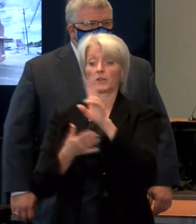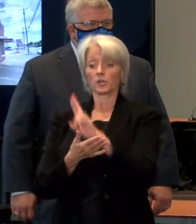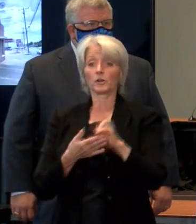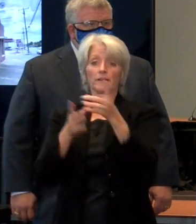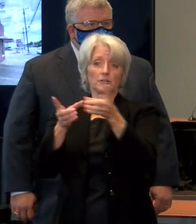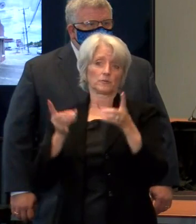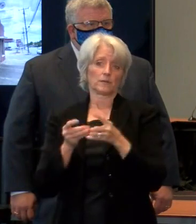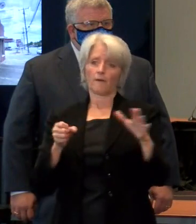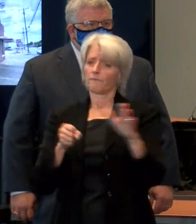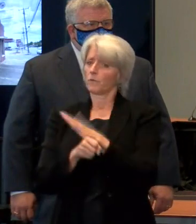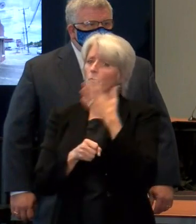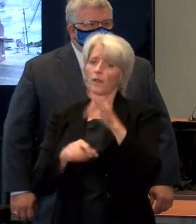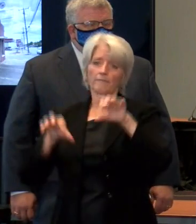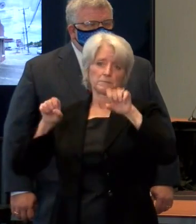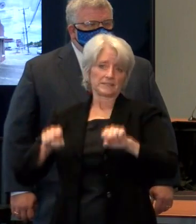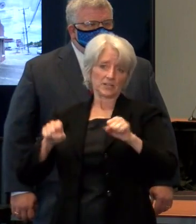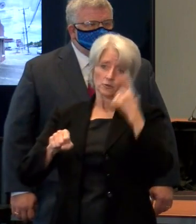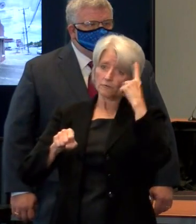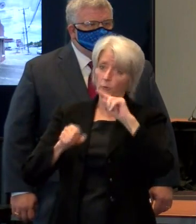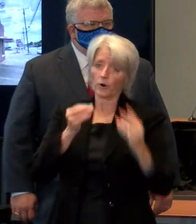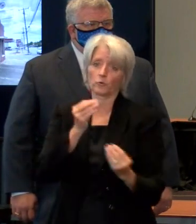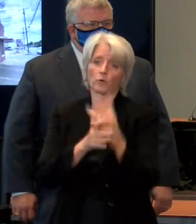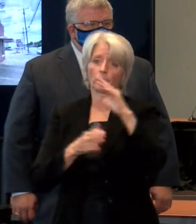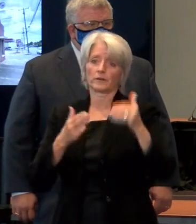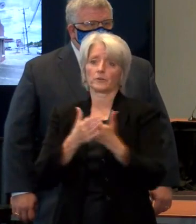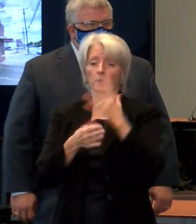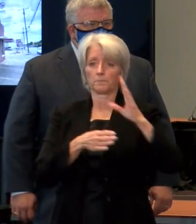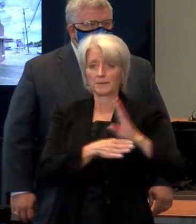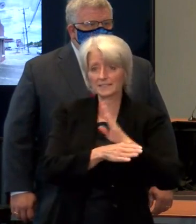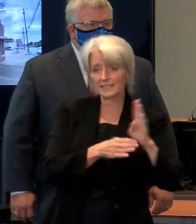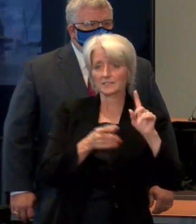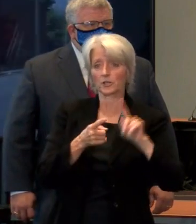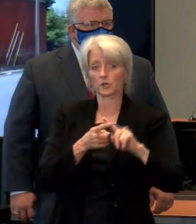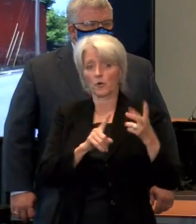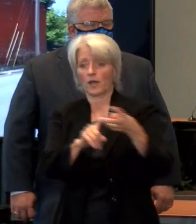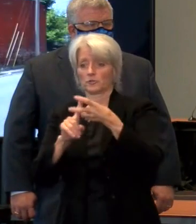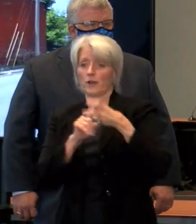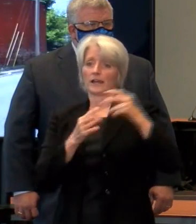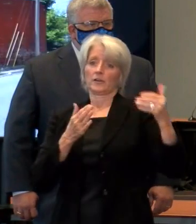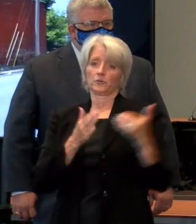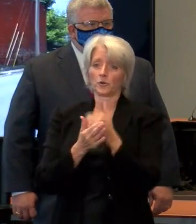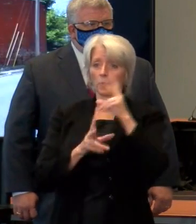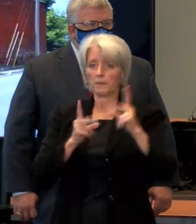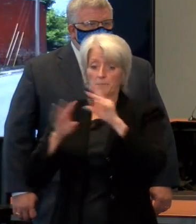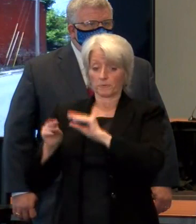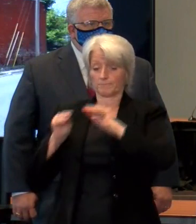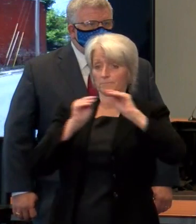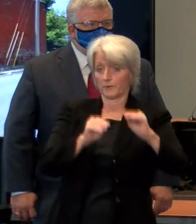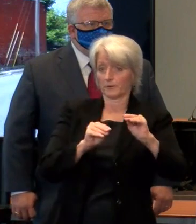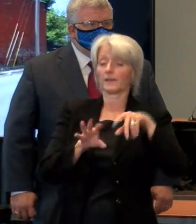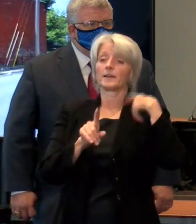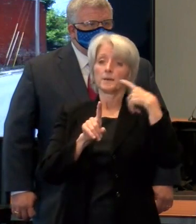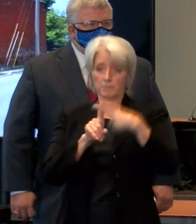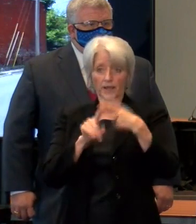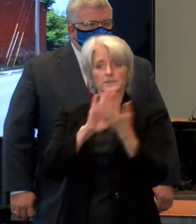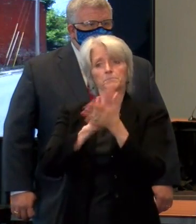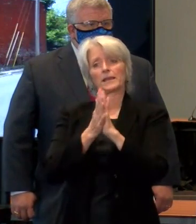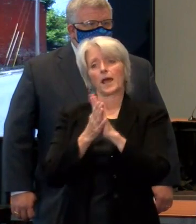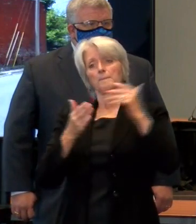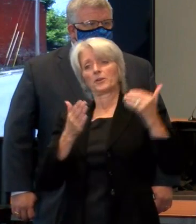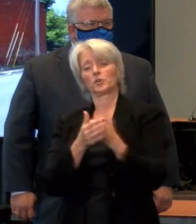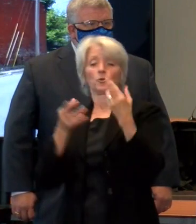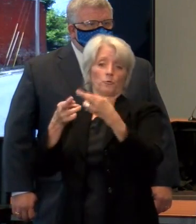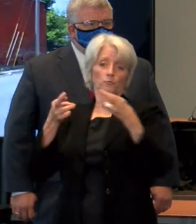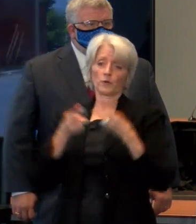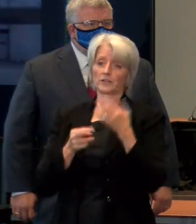is full of potential for growing new businesses, attracting new residents, and for becoming a new region of